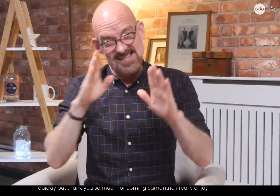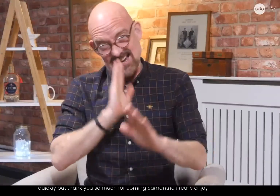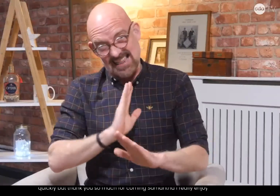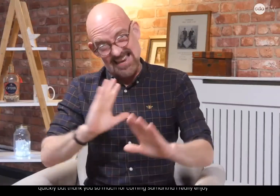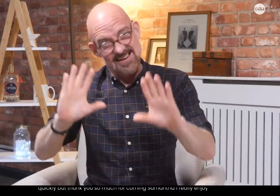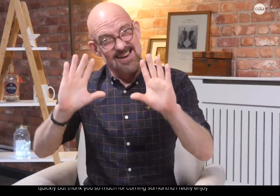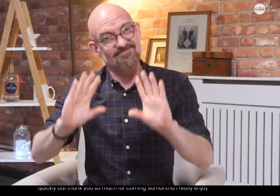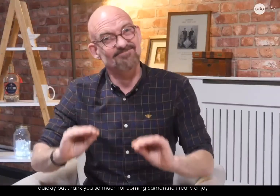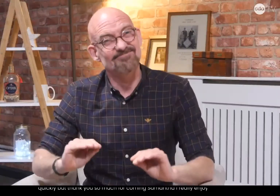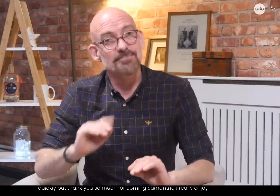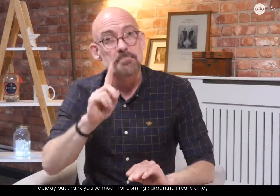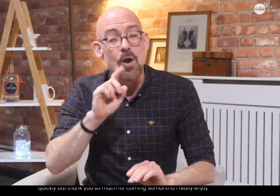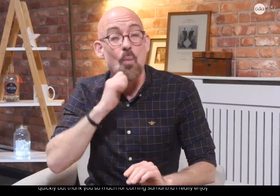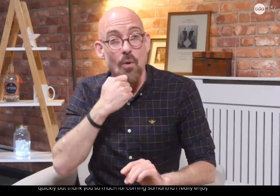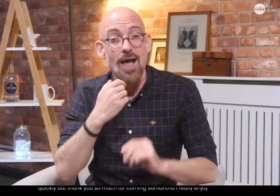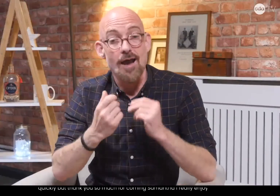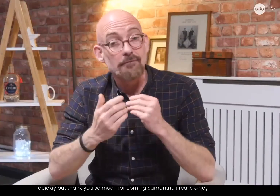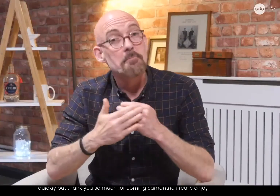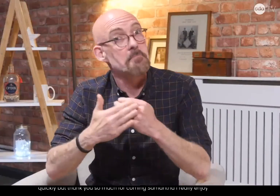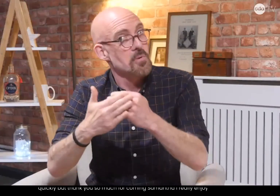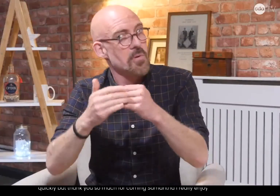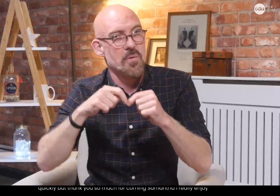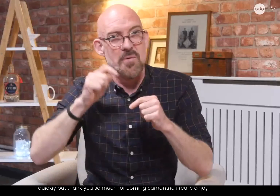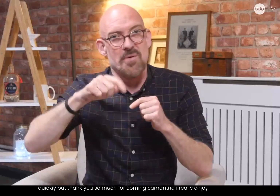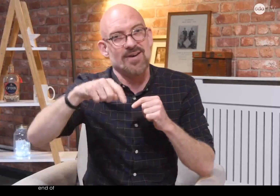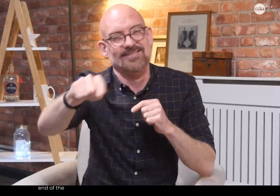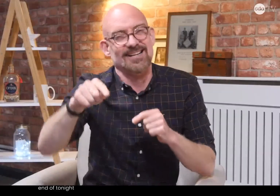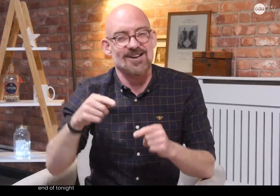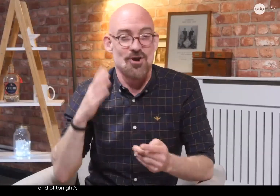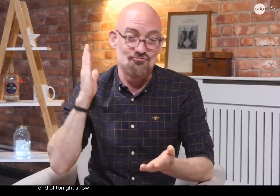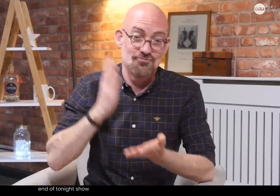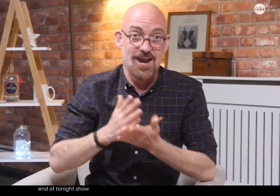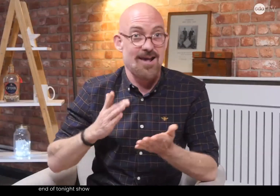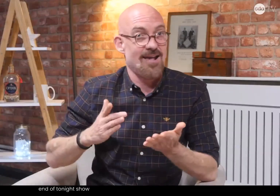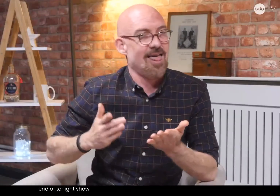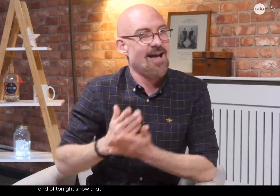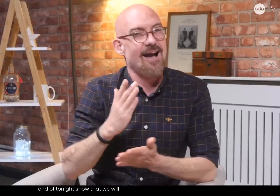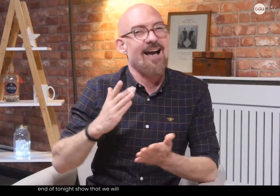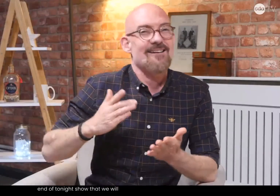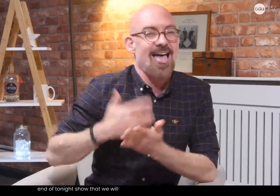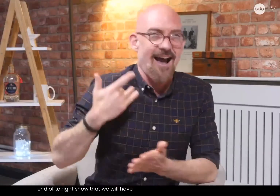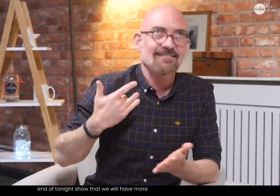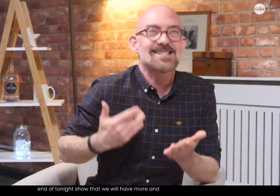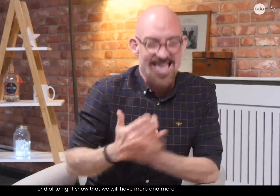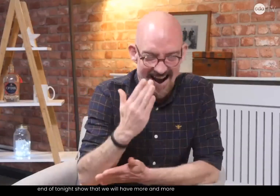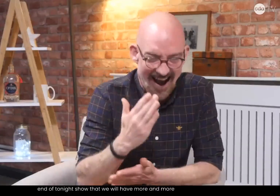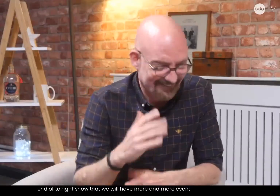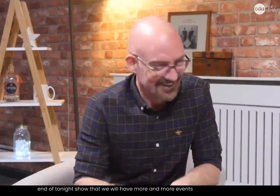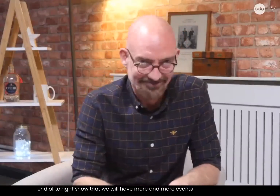So sadly, that's the end of tonight's show, but we will have more and more events coming up with